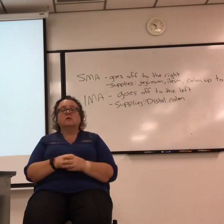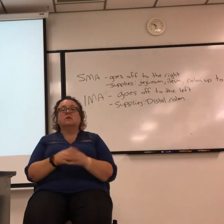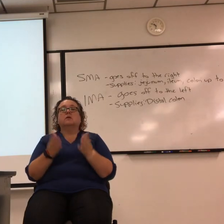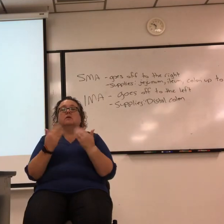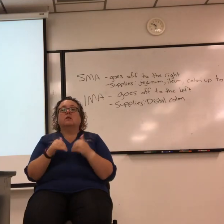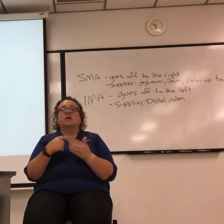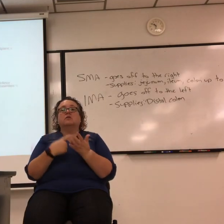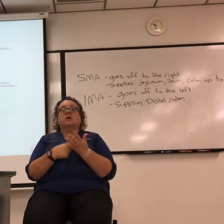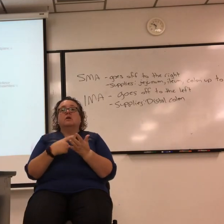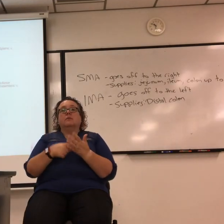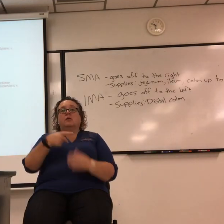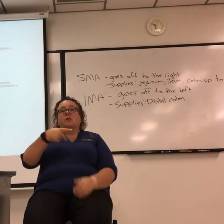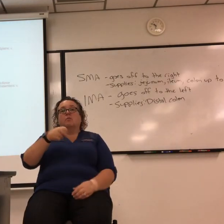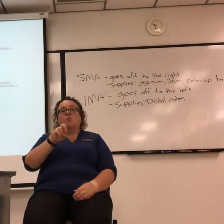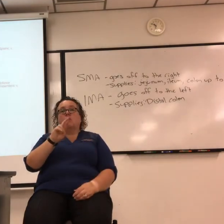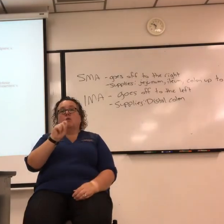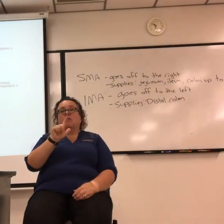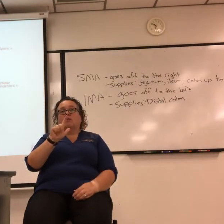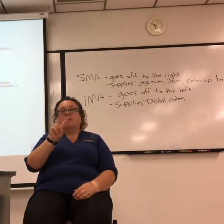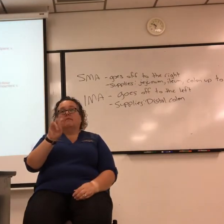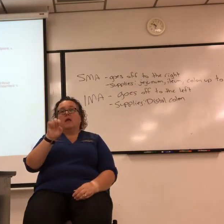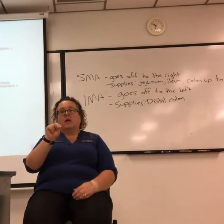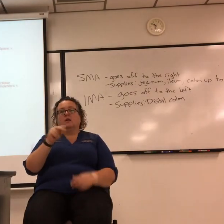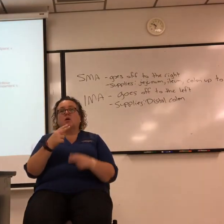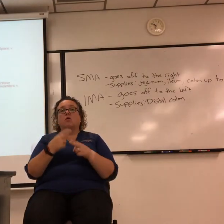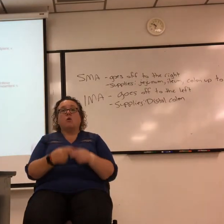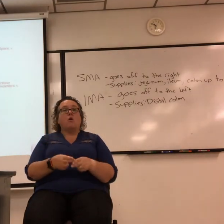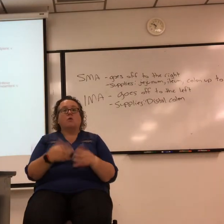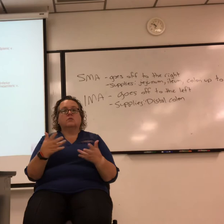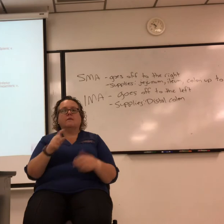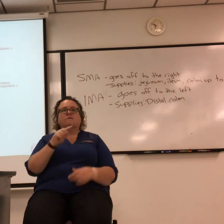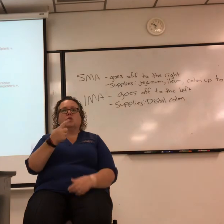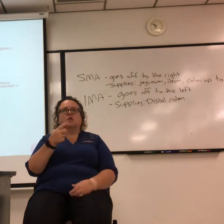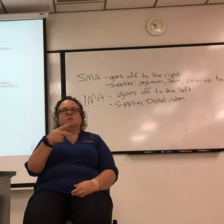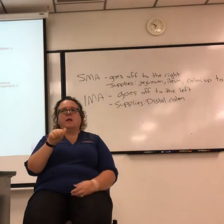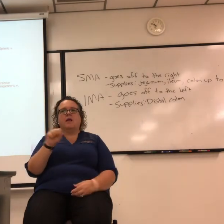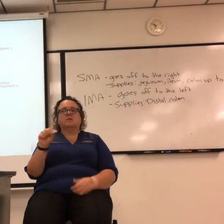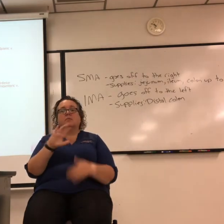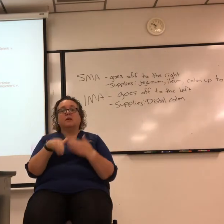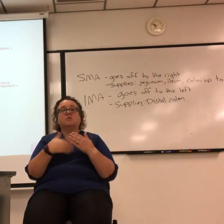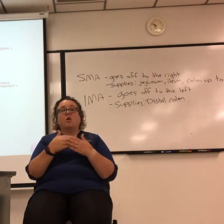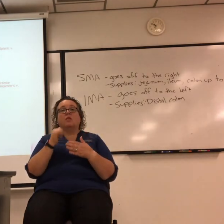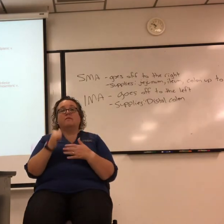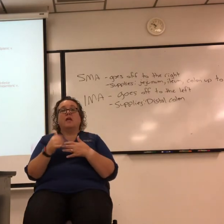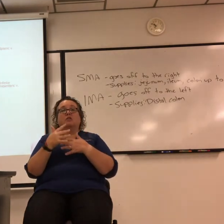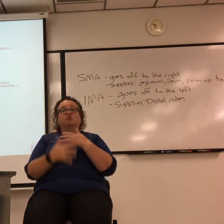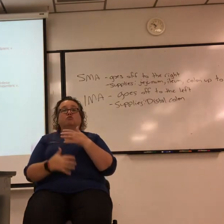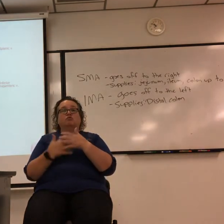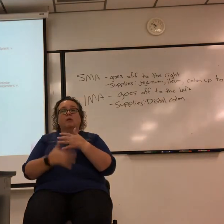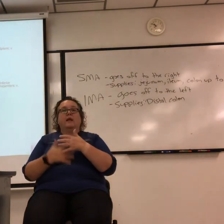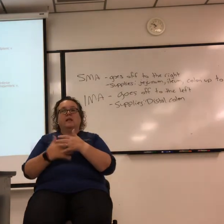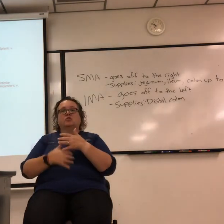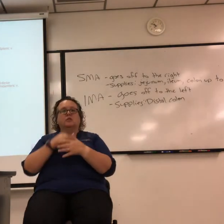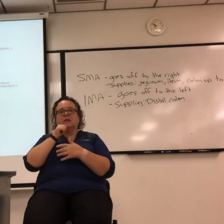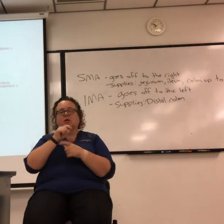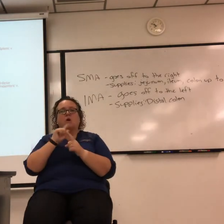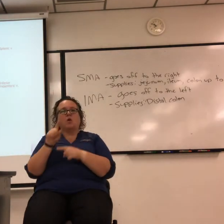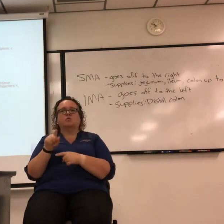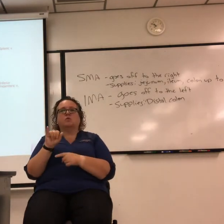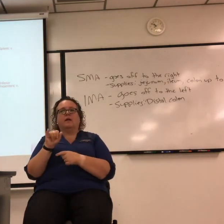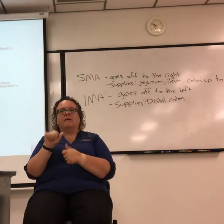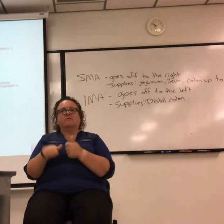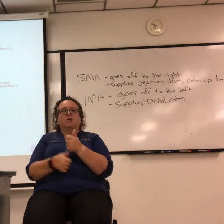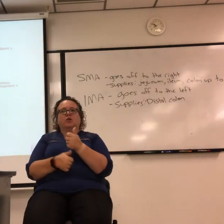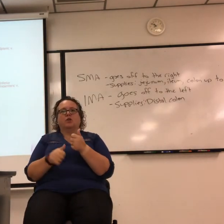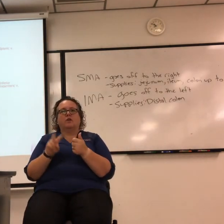vein called first pass. Because all of this venous drainage doesn't go to inferior vena cava. You don't even see it in the